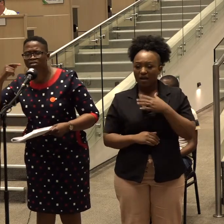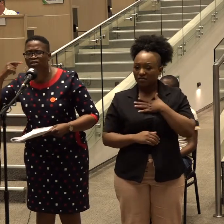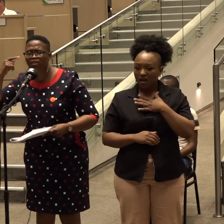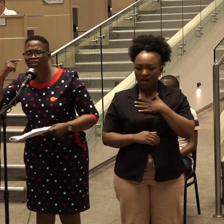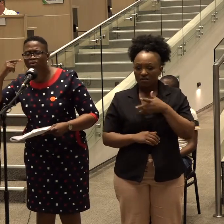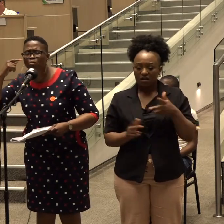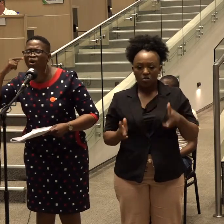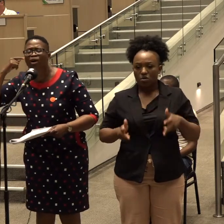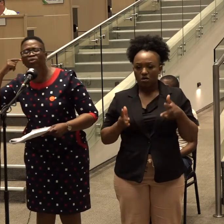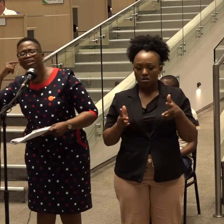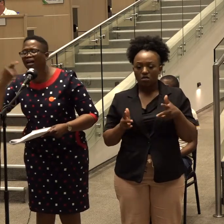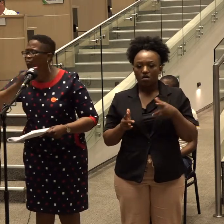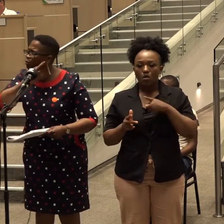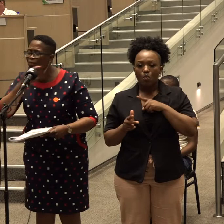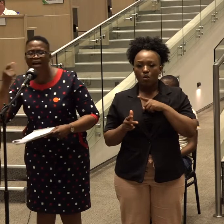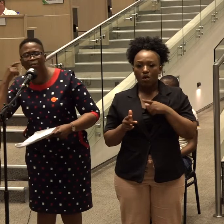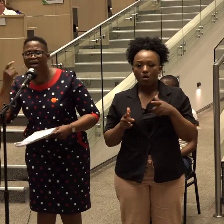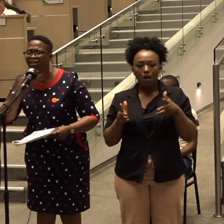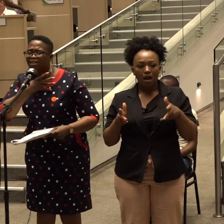rate because